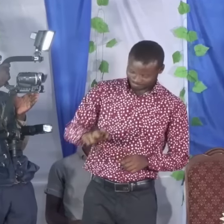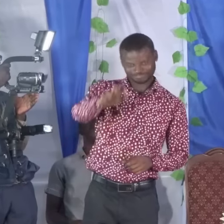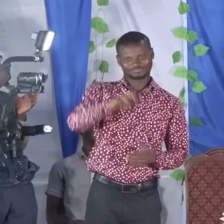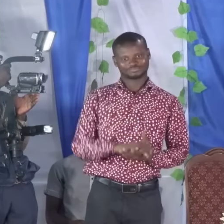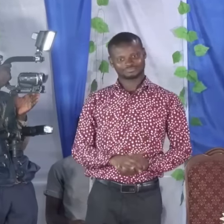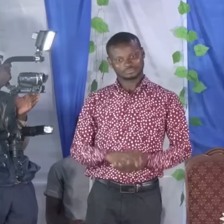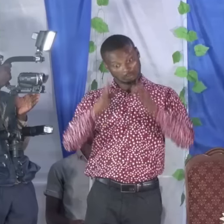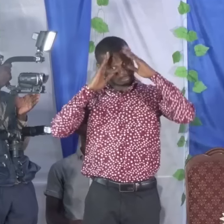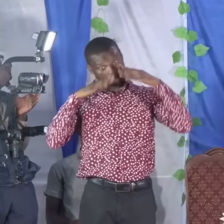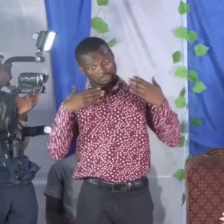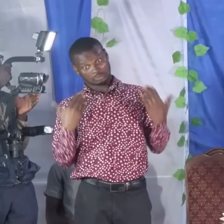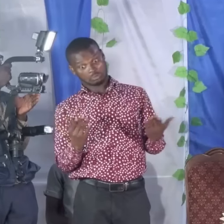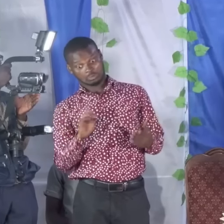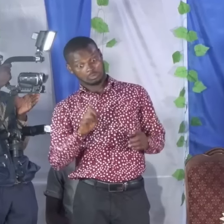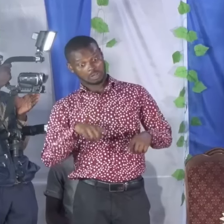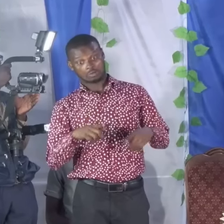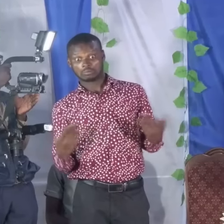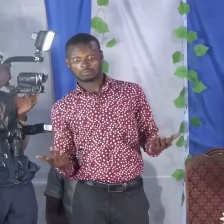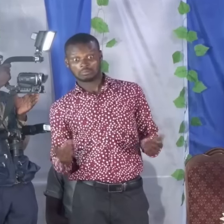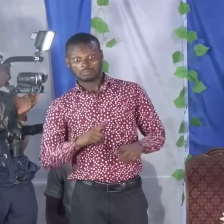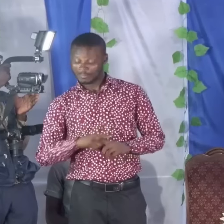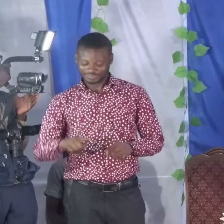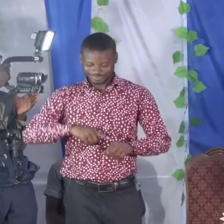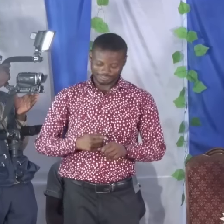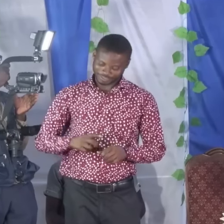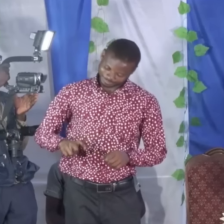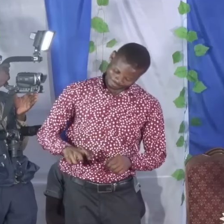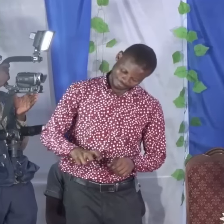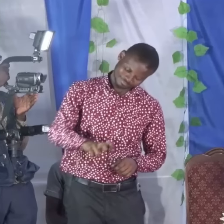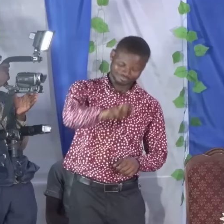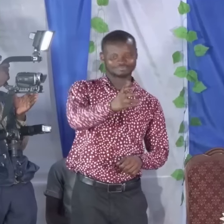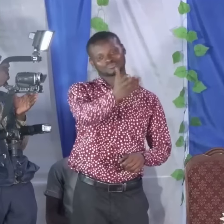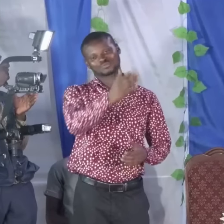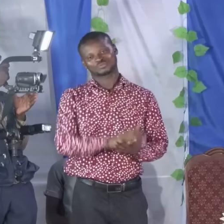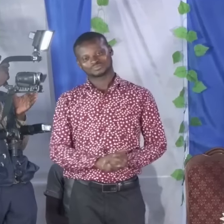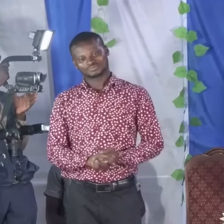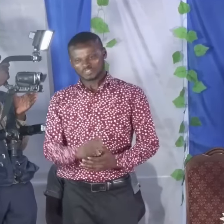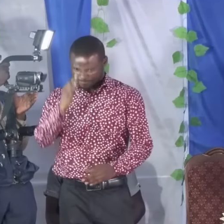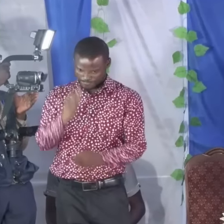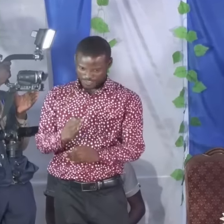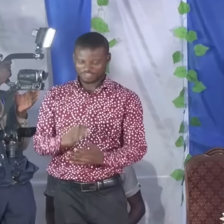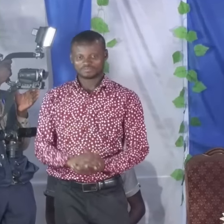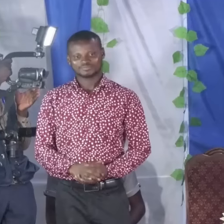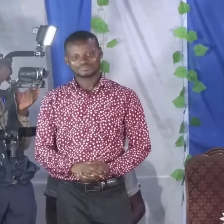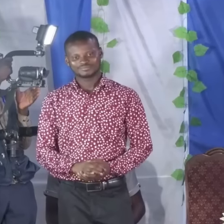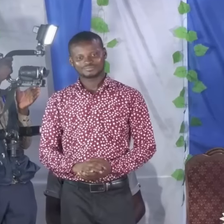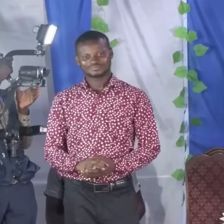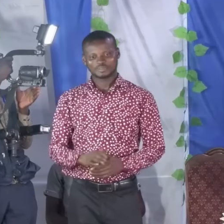now so may call, GDNO. Faith. And to a two yammy sum Nadia Batina, a radimu, and